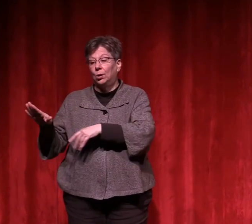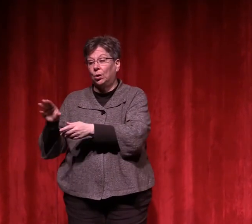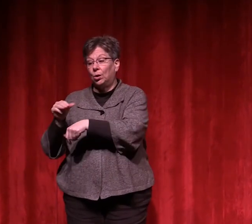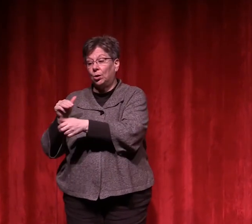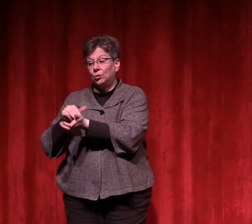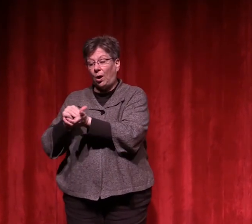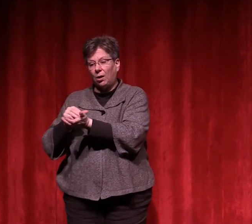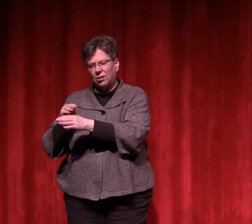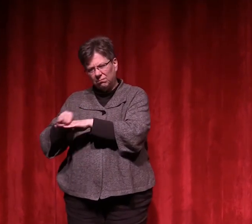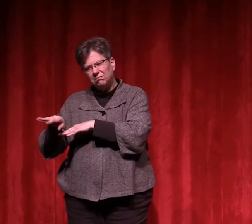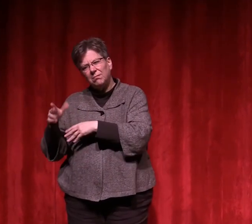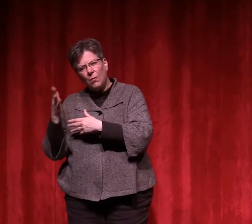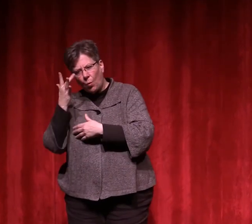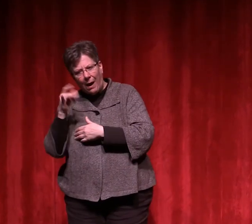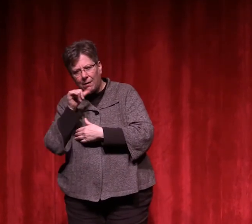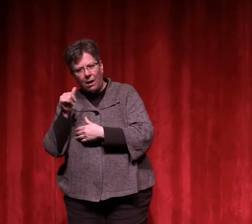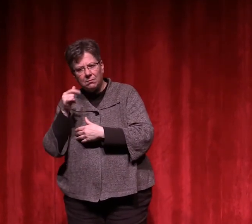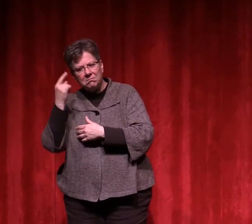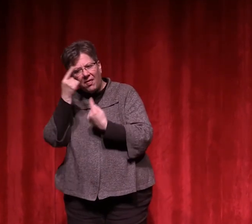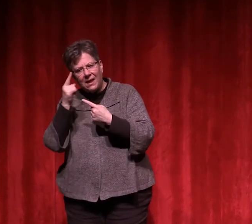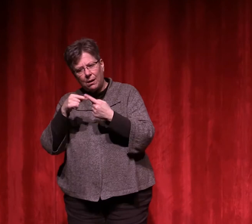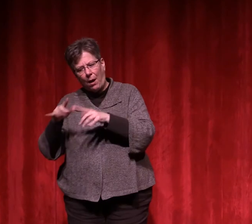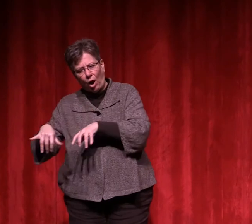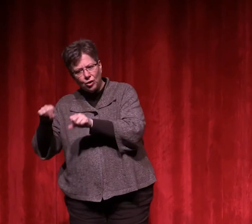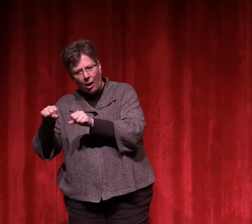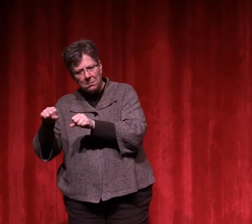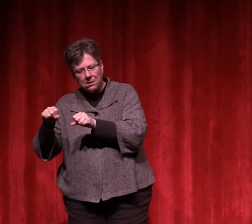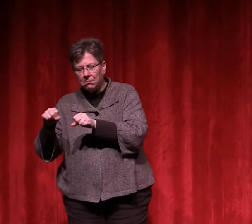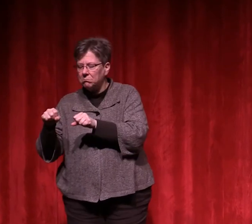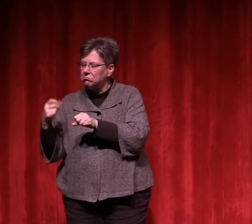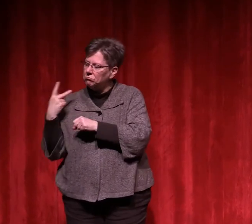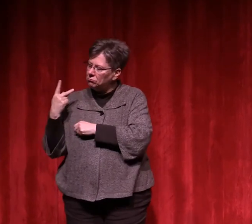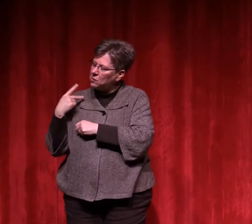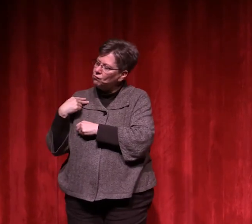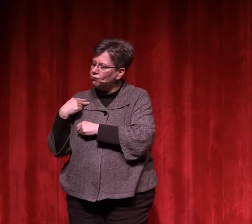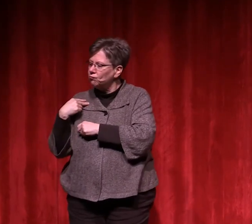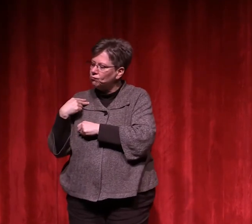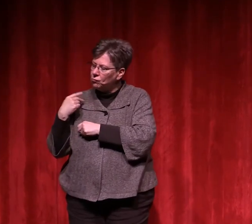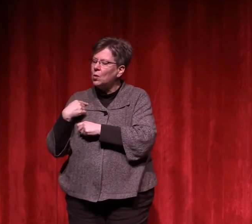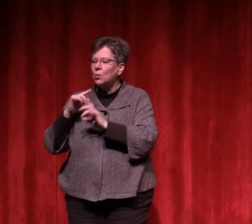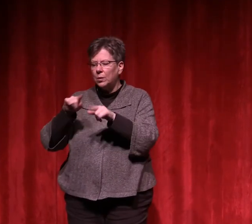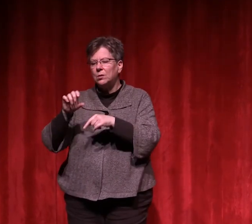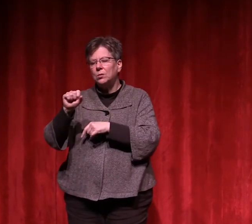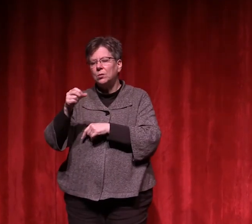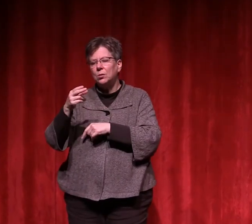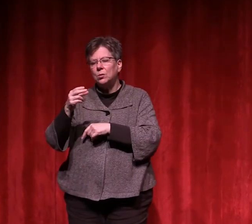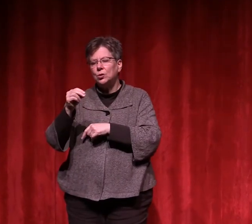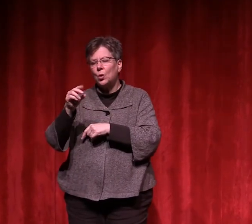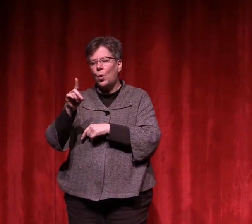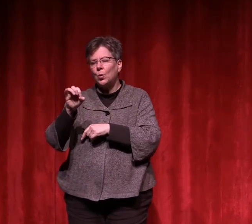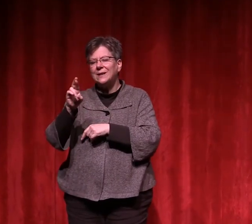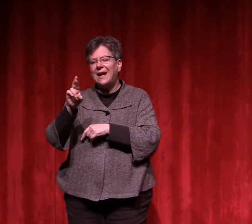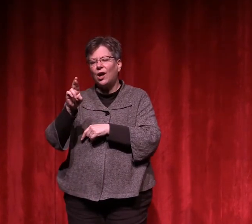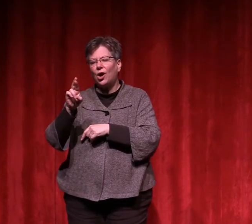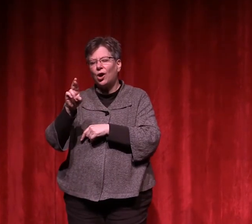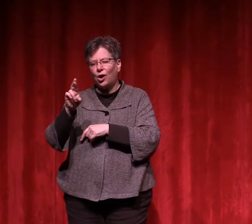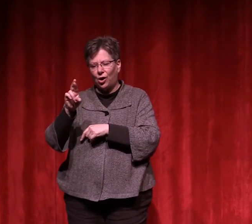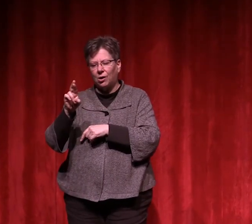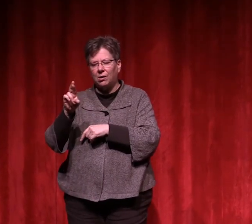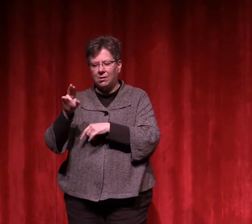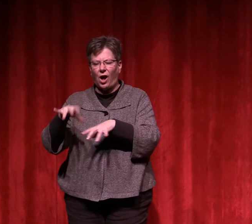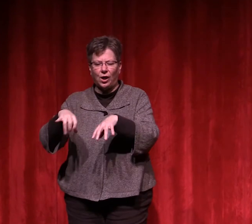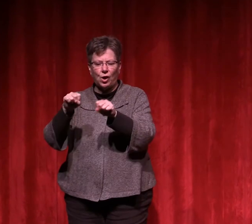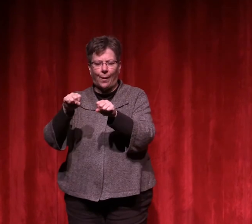oldest of the five institutional adoption agencies in Montana, in Helena, Chaudière, that was part of Chaudière Children's